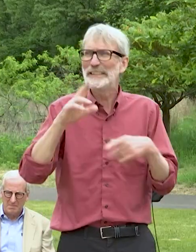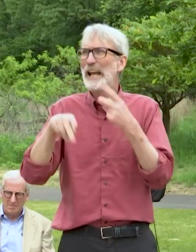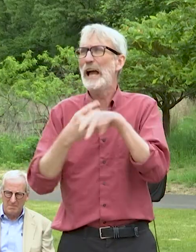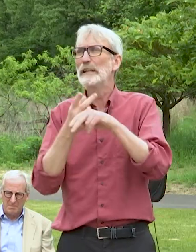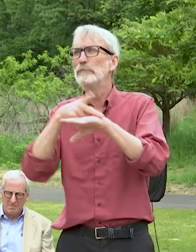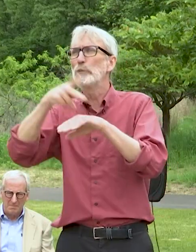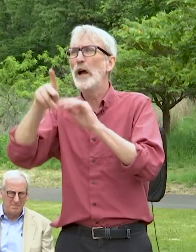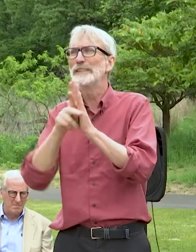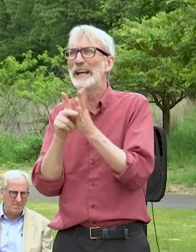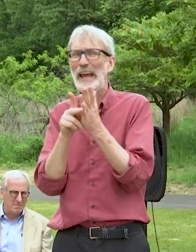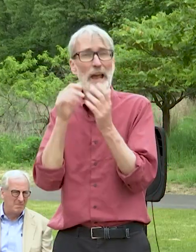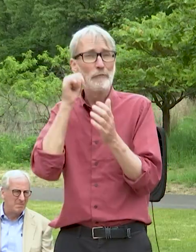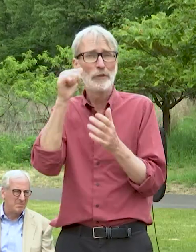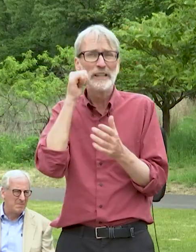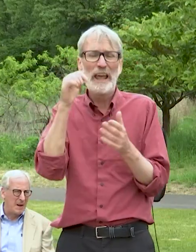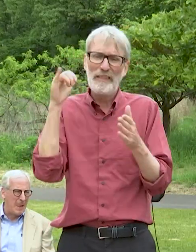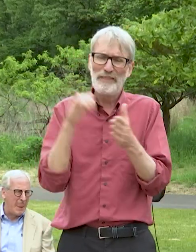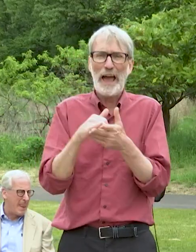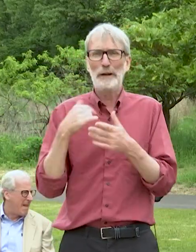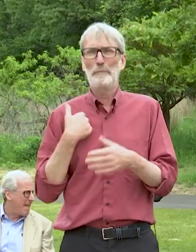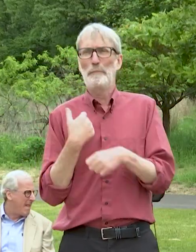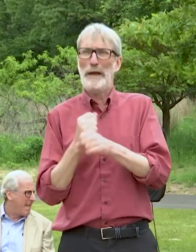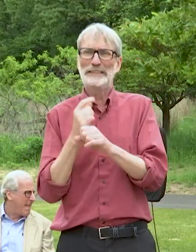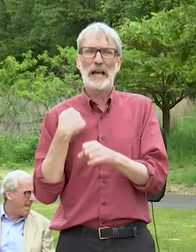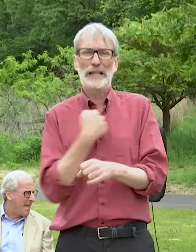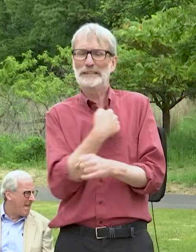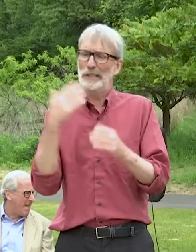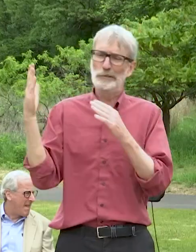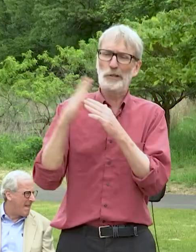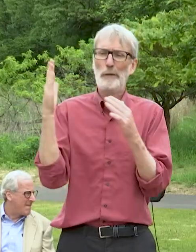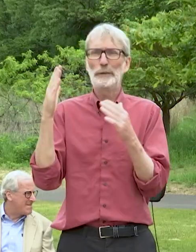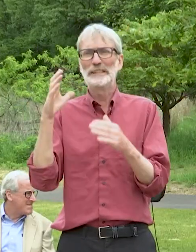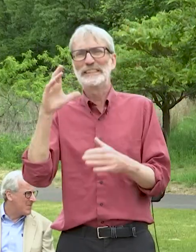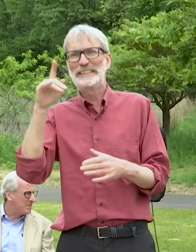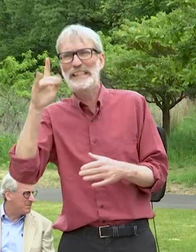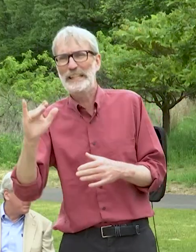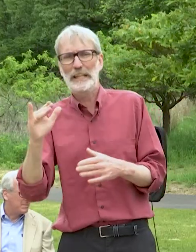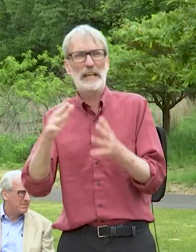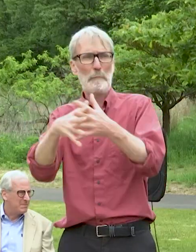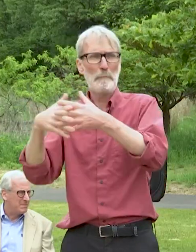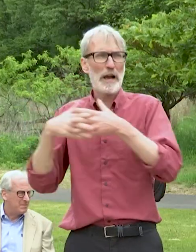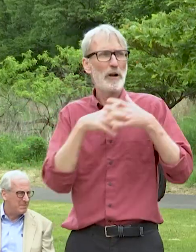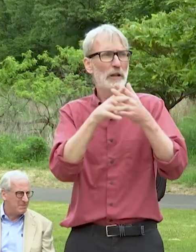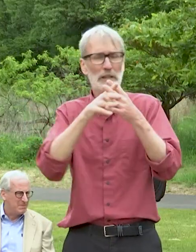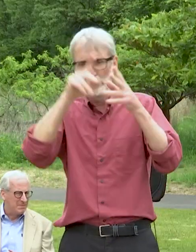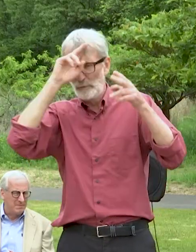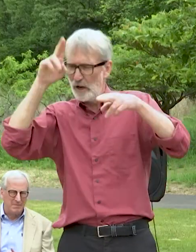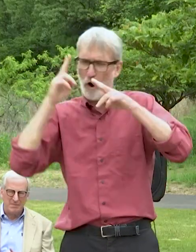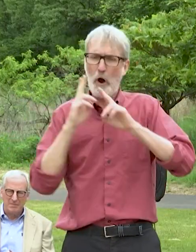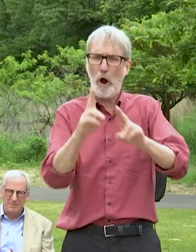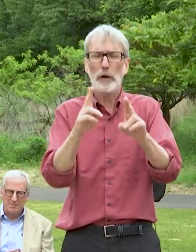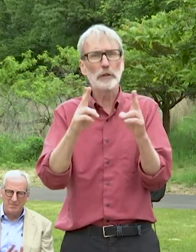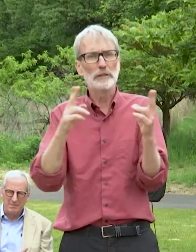single day, this is what makes us the greatest city in America. And it is an honor to be here.